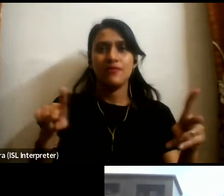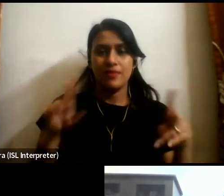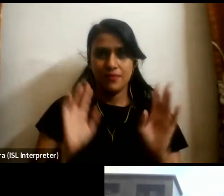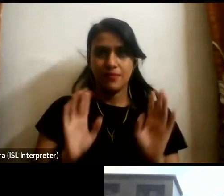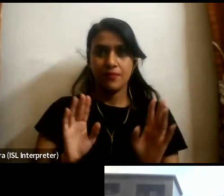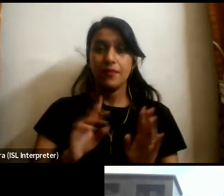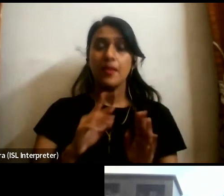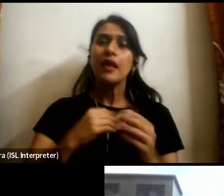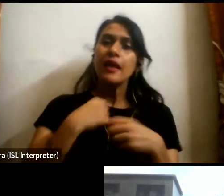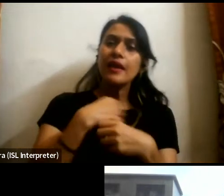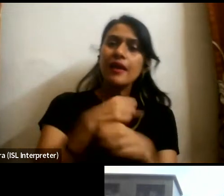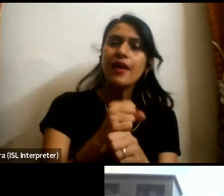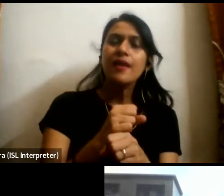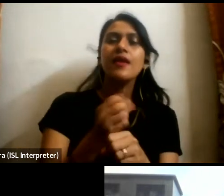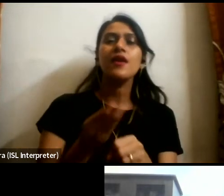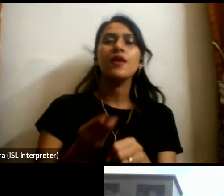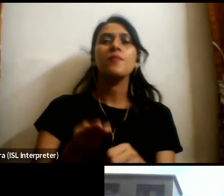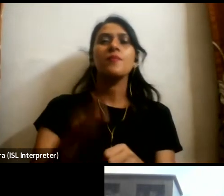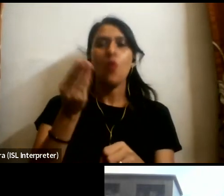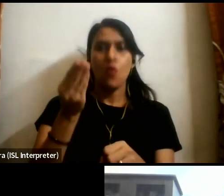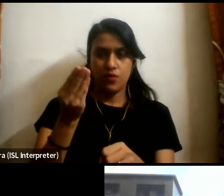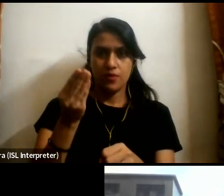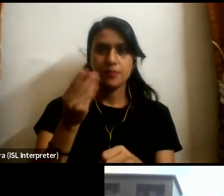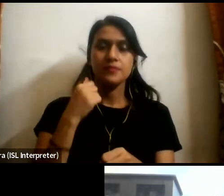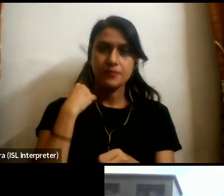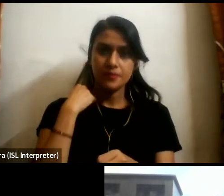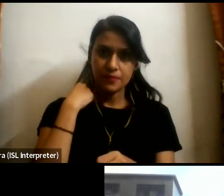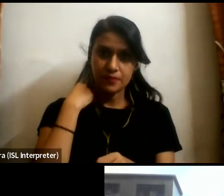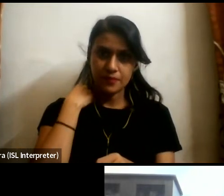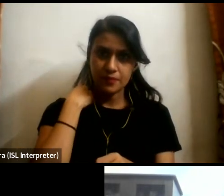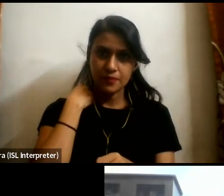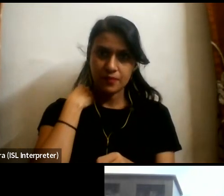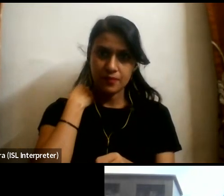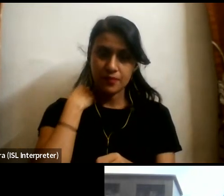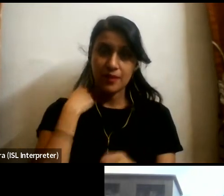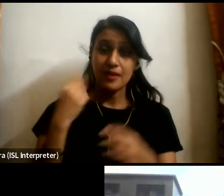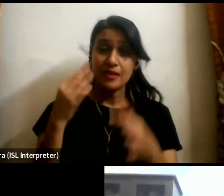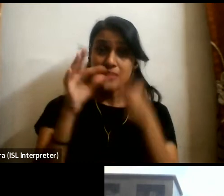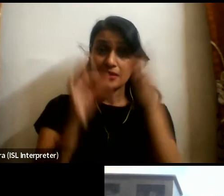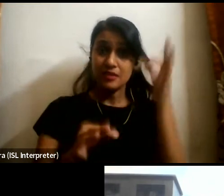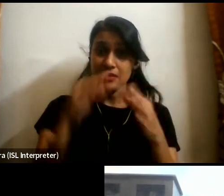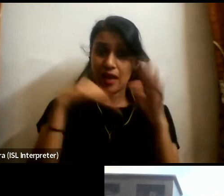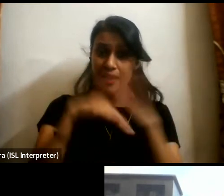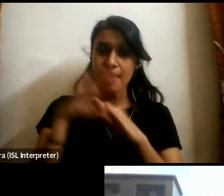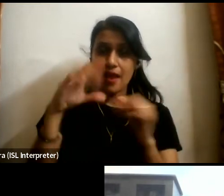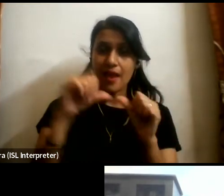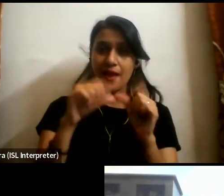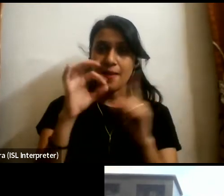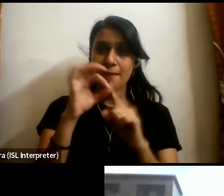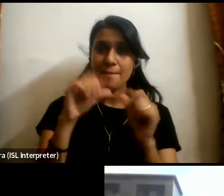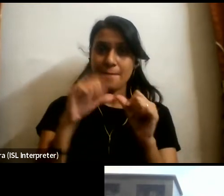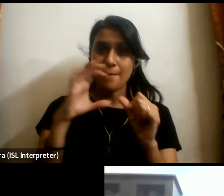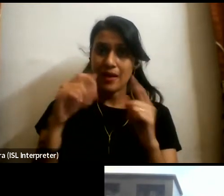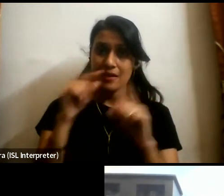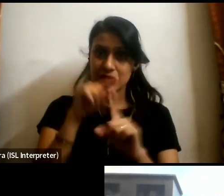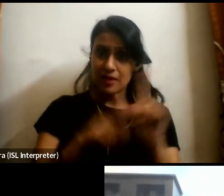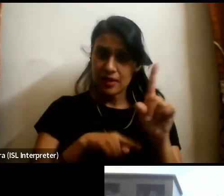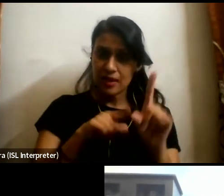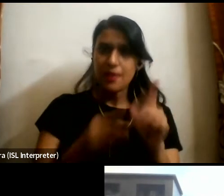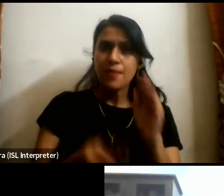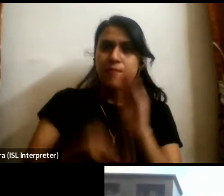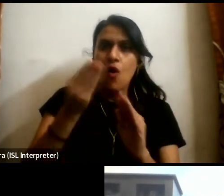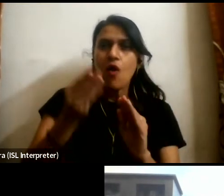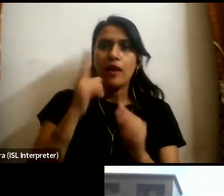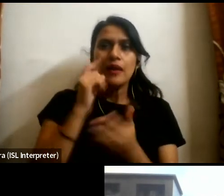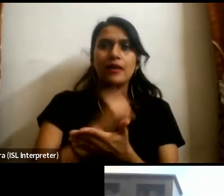more creating capacity within the judiciary for greater diversity in terms of its output, you require